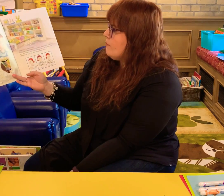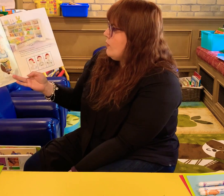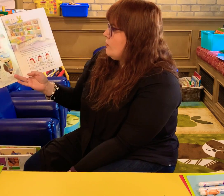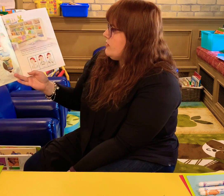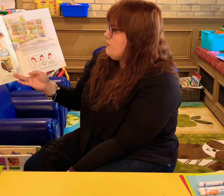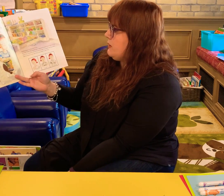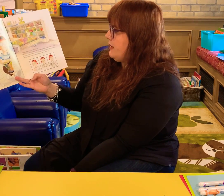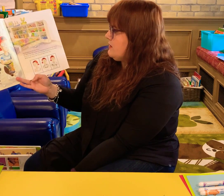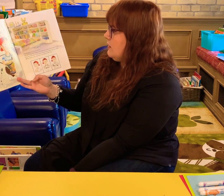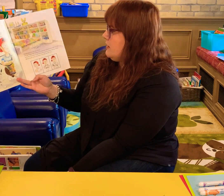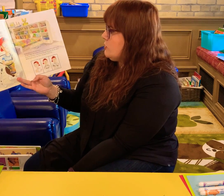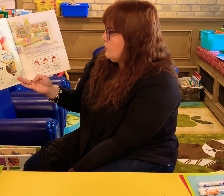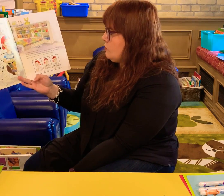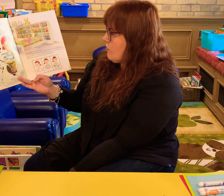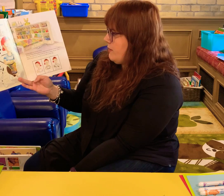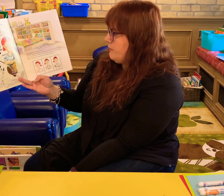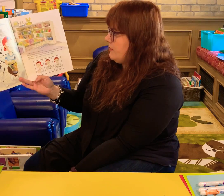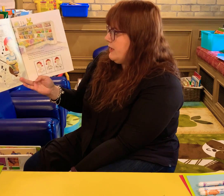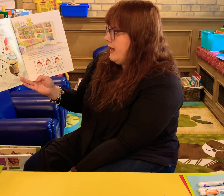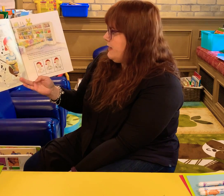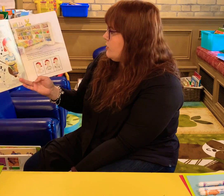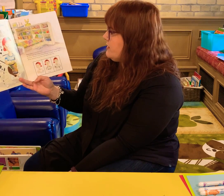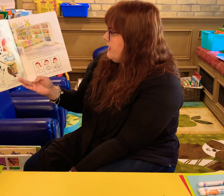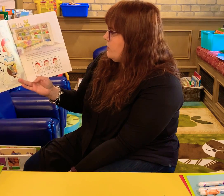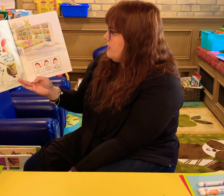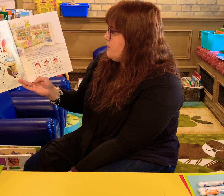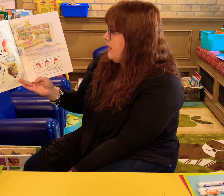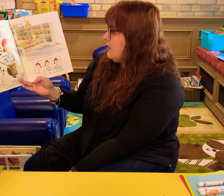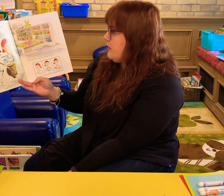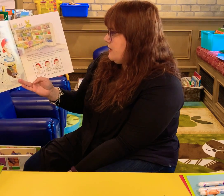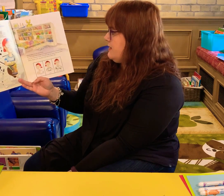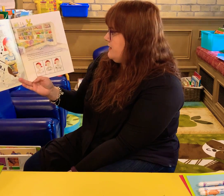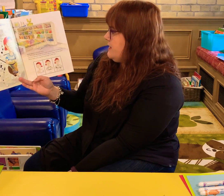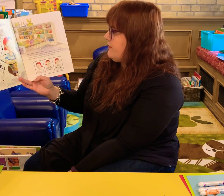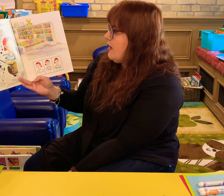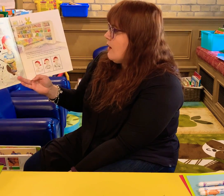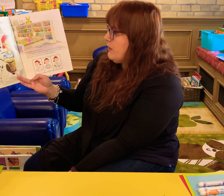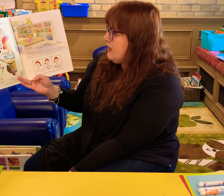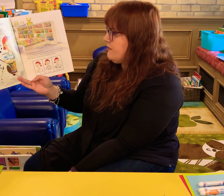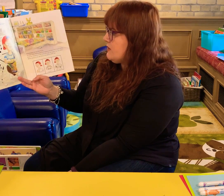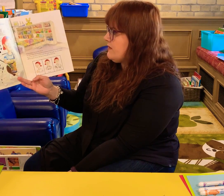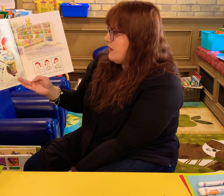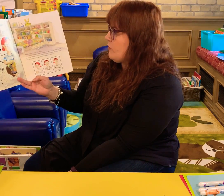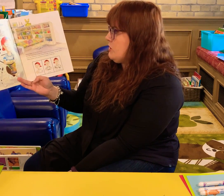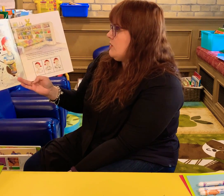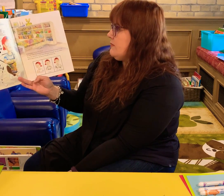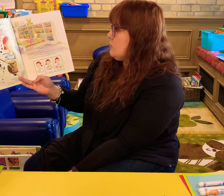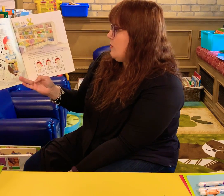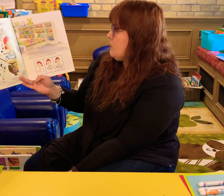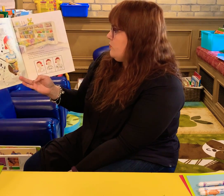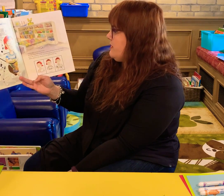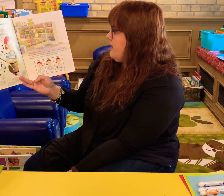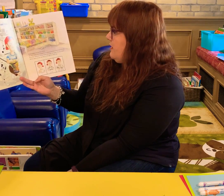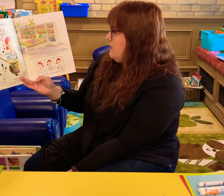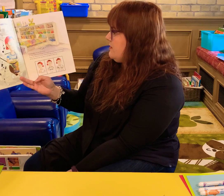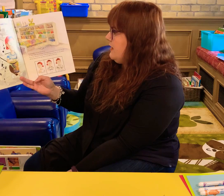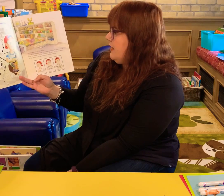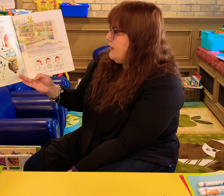Moses plays on his new drum. He can't hear the sounds he's making because he is deaf, but he feels the vibration of the drum through his hands. He has